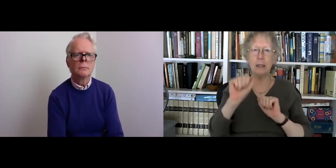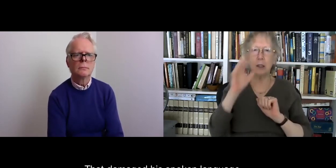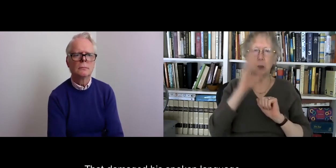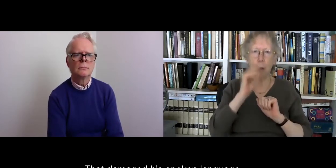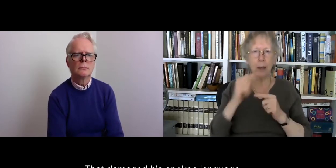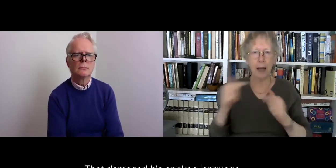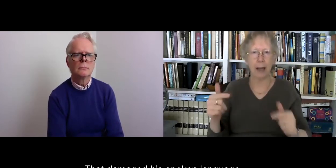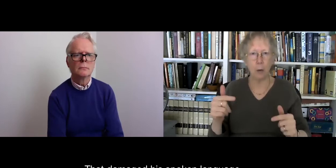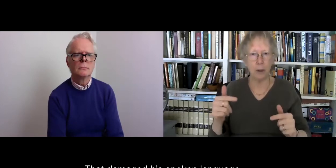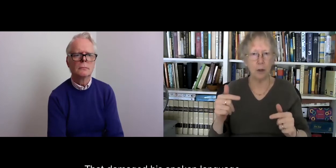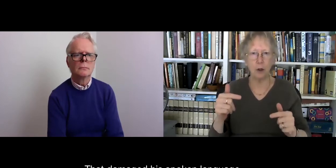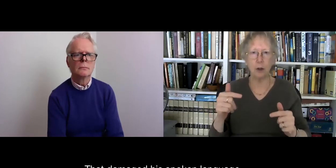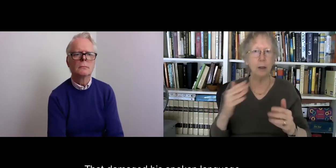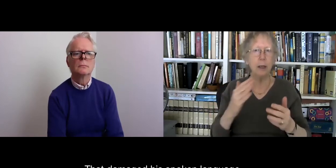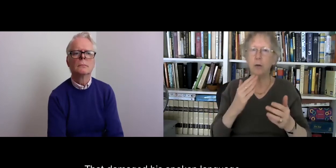And that damaged his spoken language.